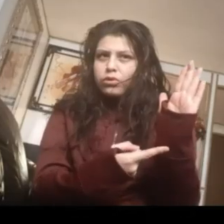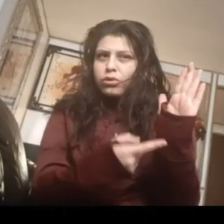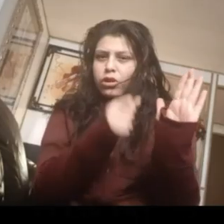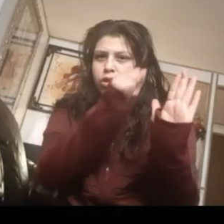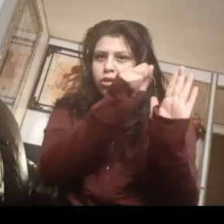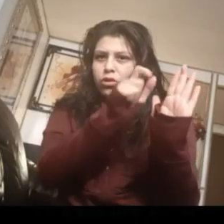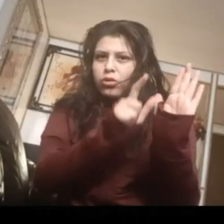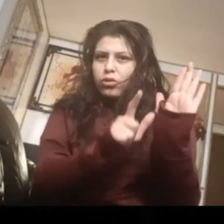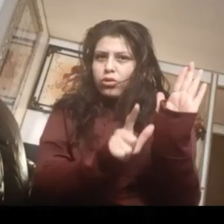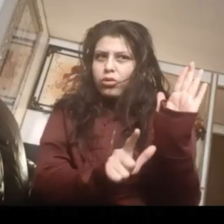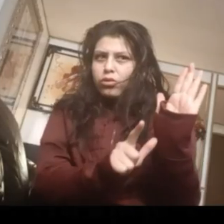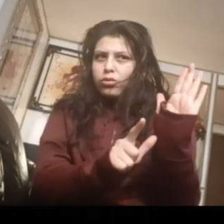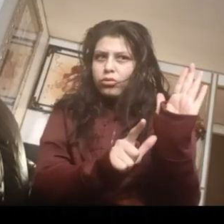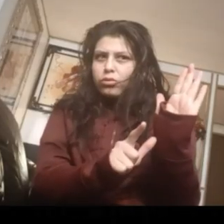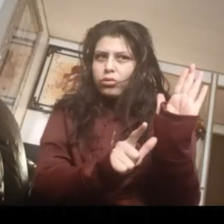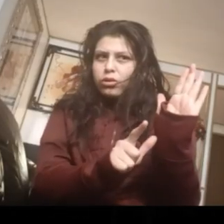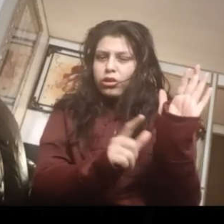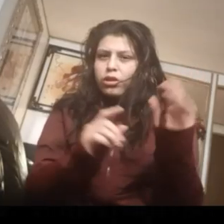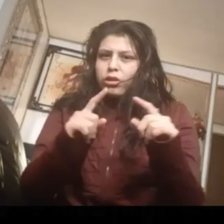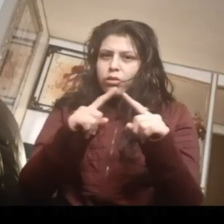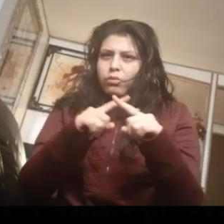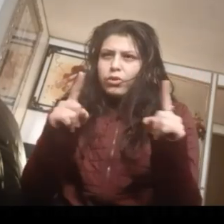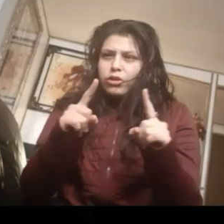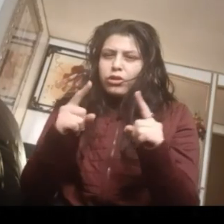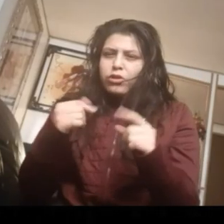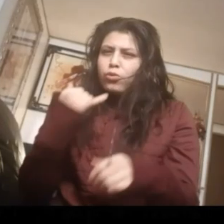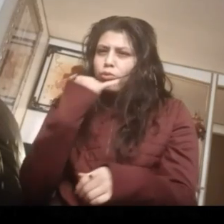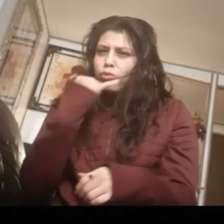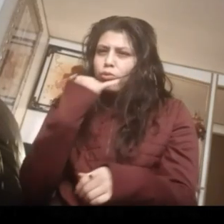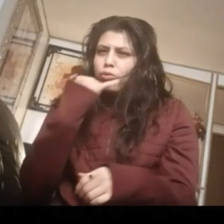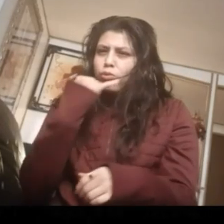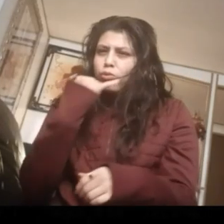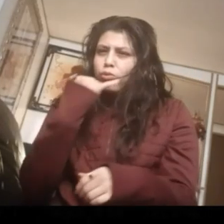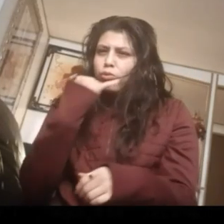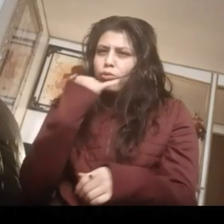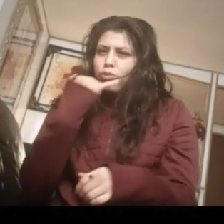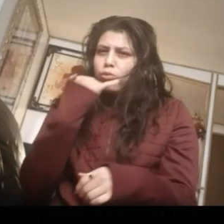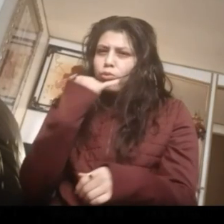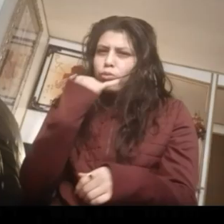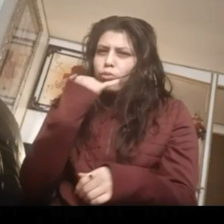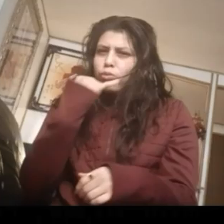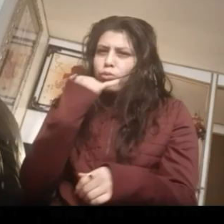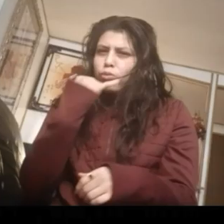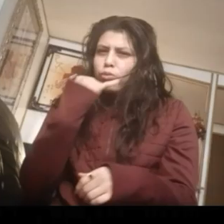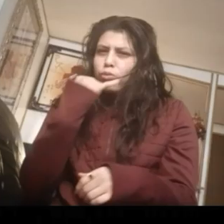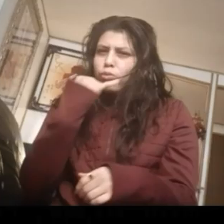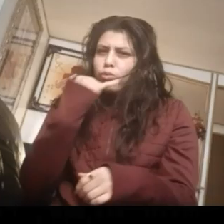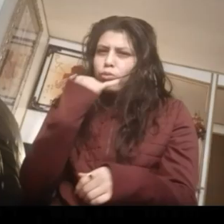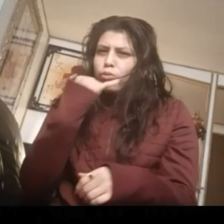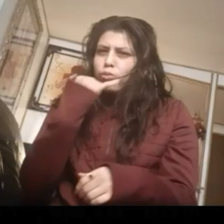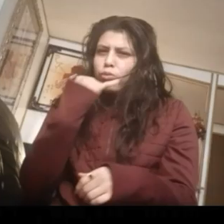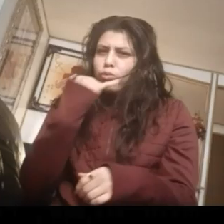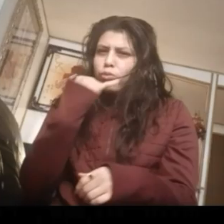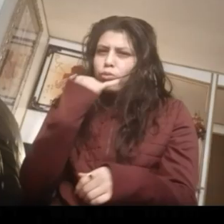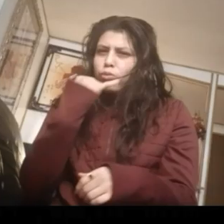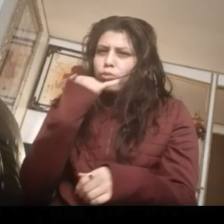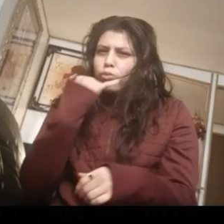has been proven by laws. And that sign for distinction